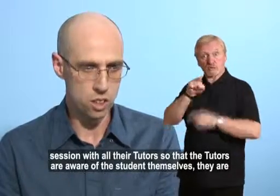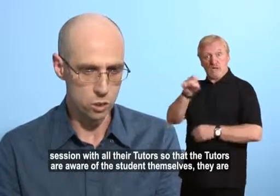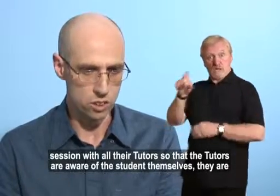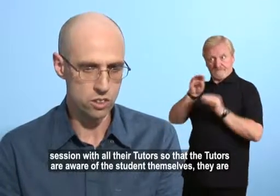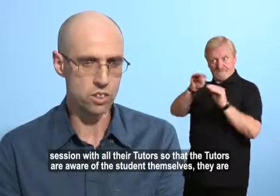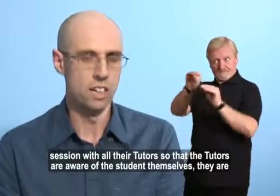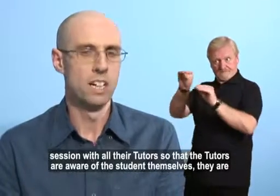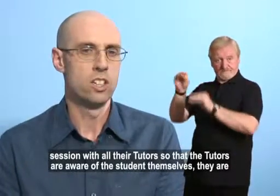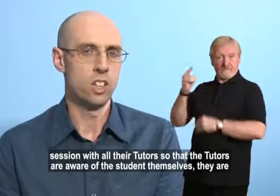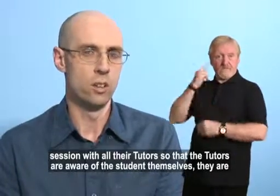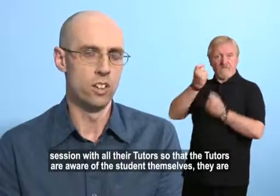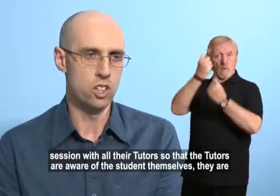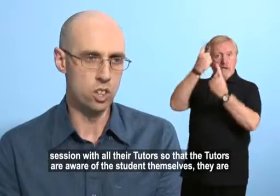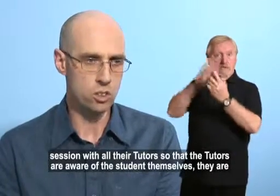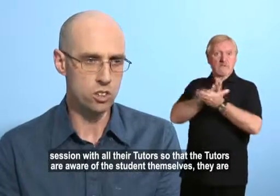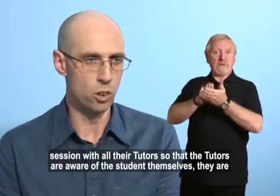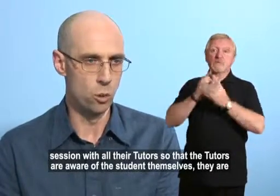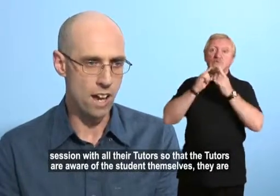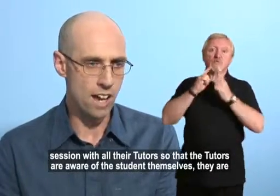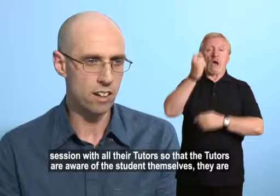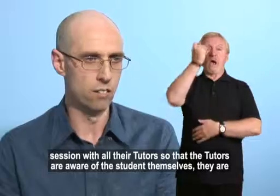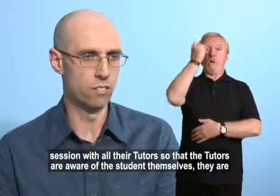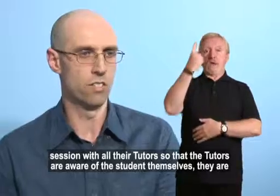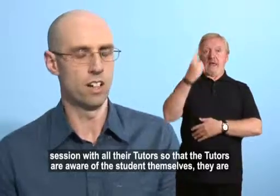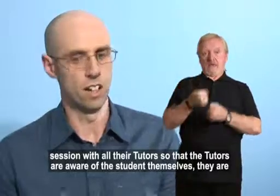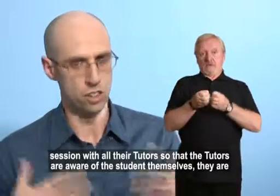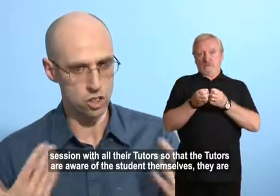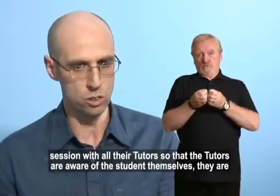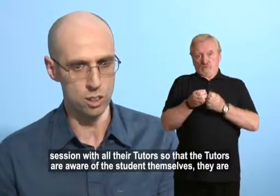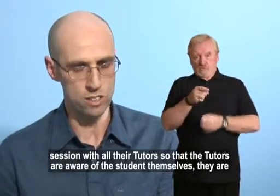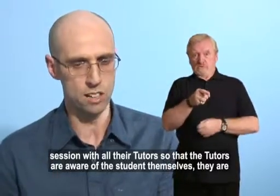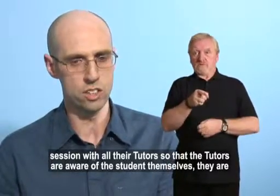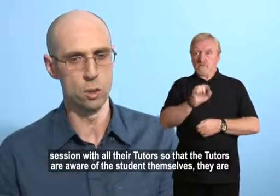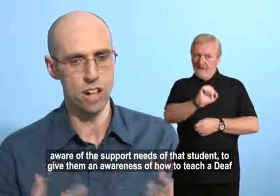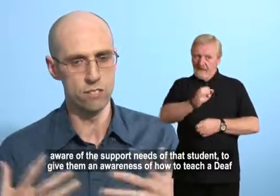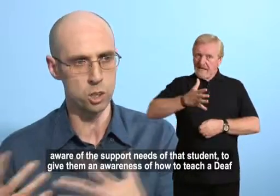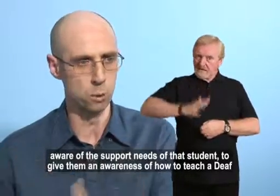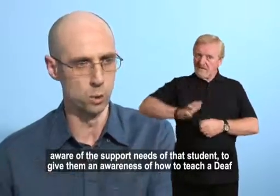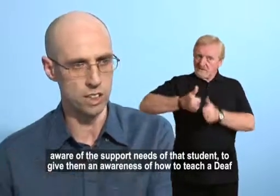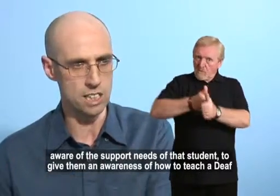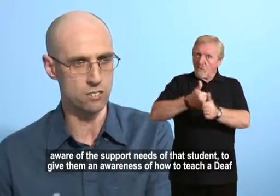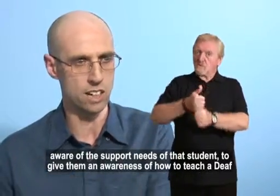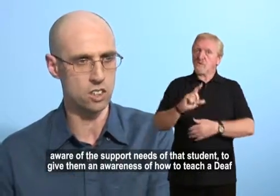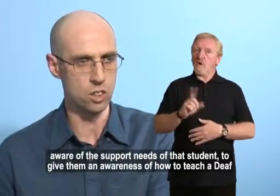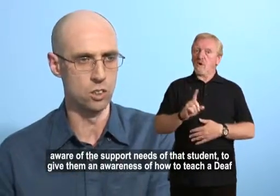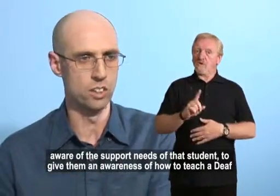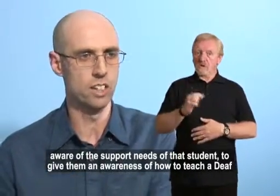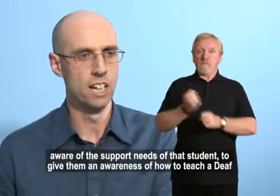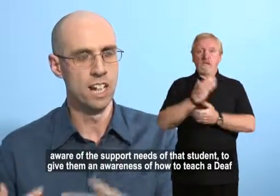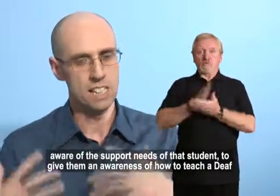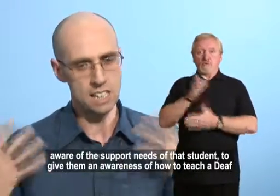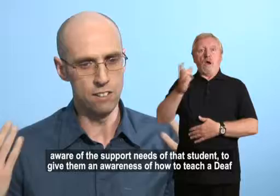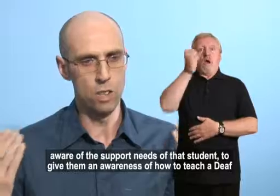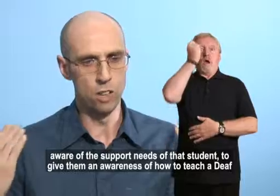all their tutors so that the tutors are aware of the student themselves, they're aware of the support needs of that